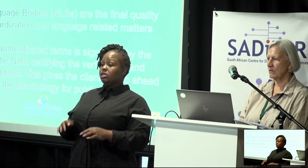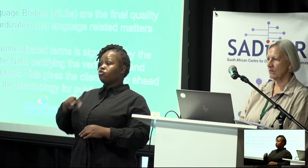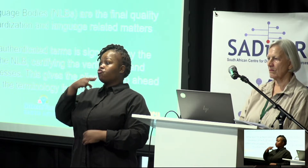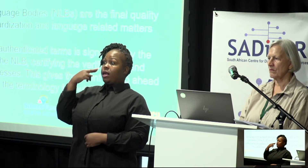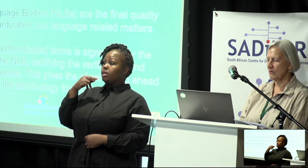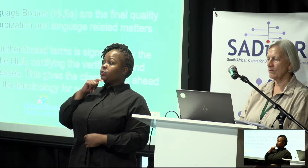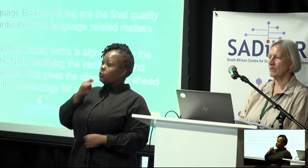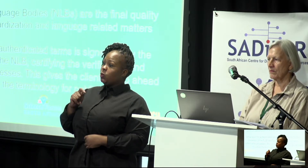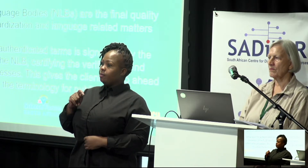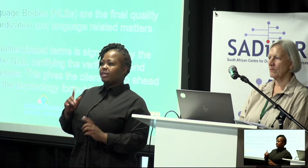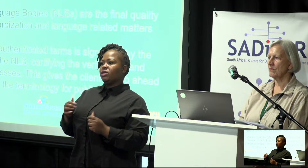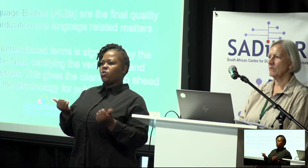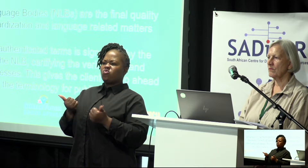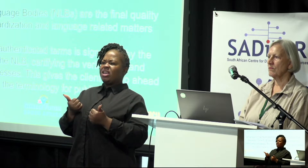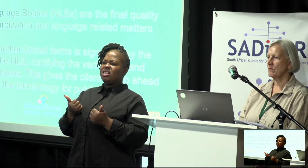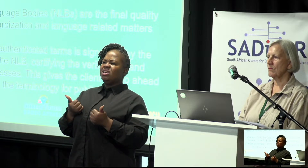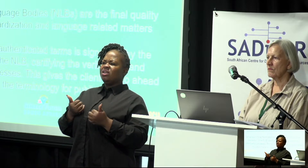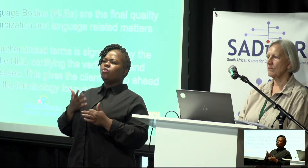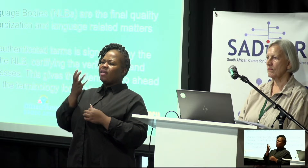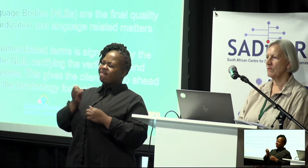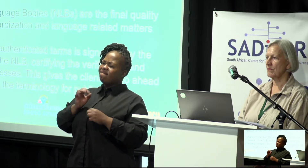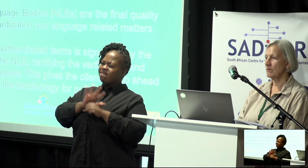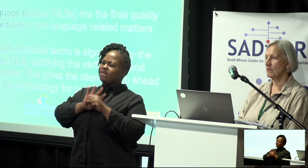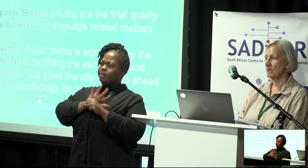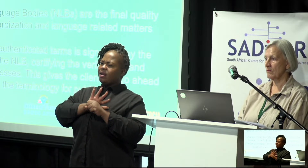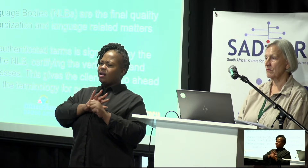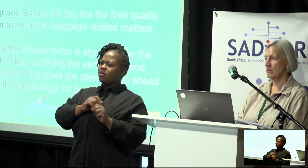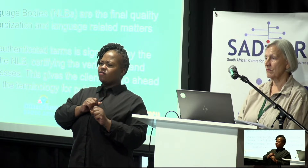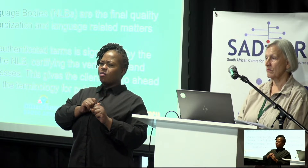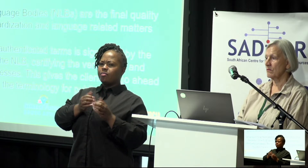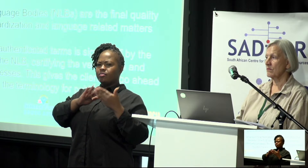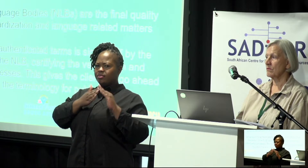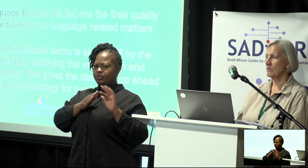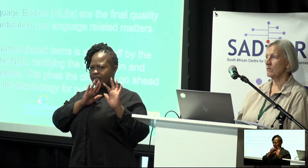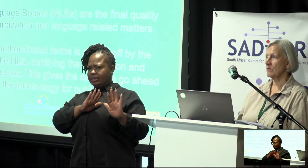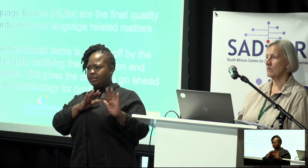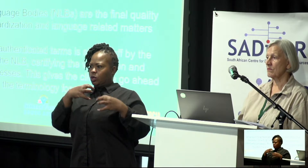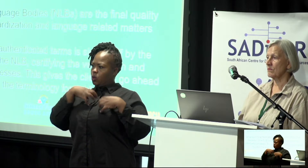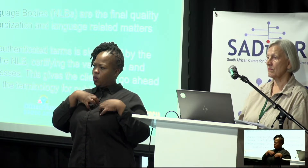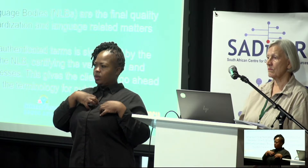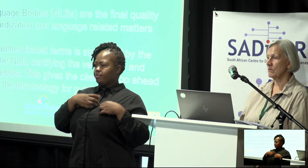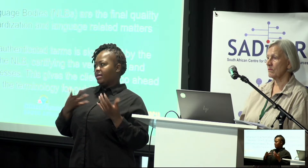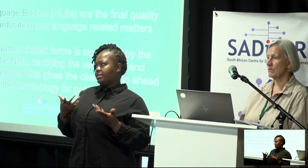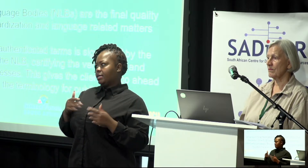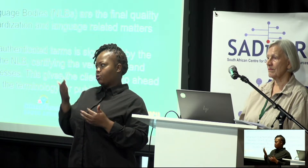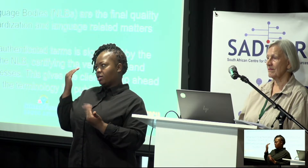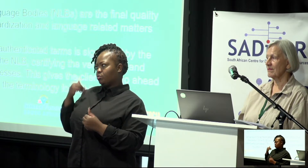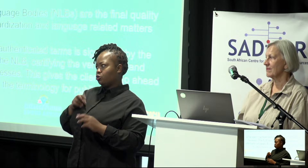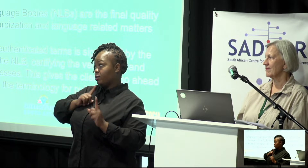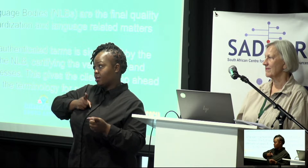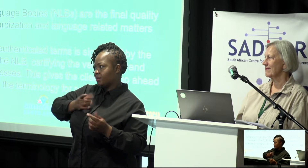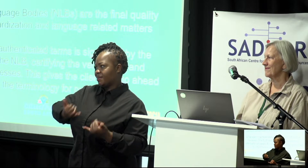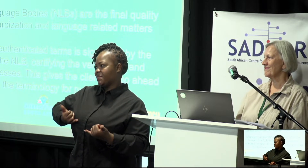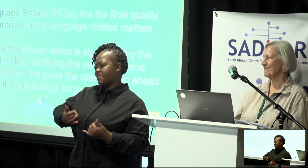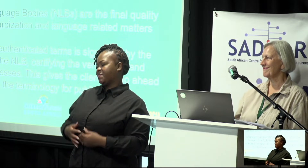such already exists. So that's why I said it's a trick question, it's a difficult question, and I don't expect you to have an answer.